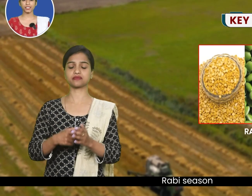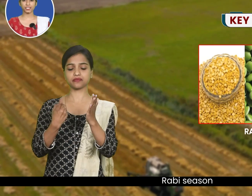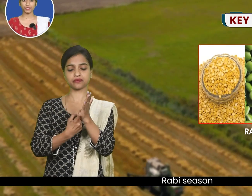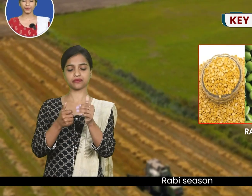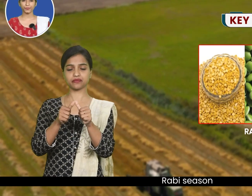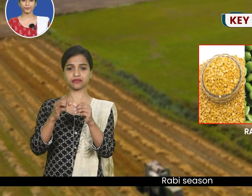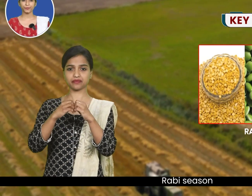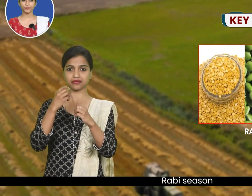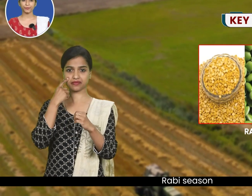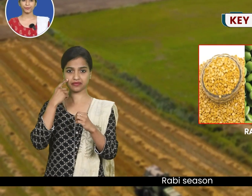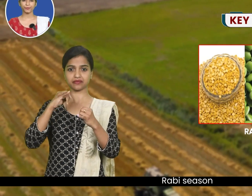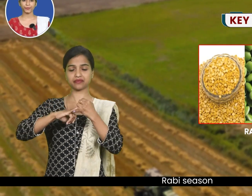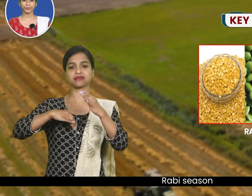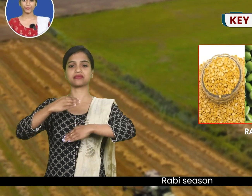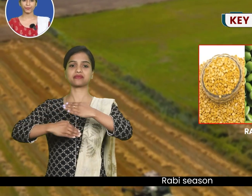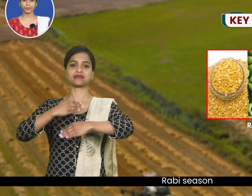Rabi season,